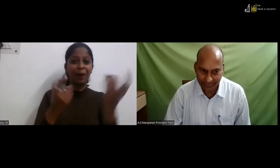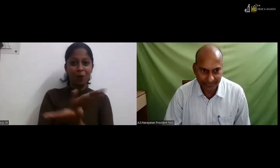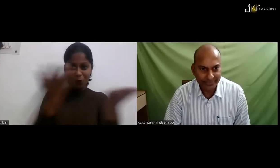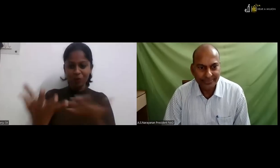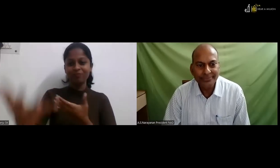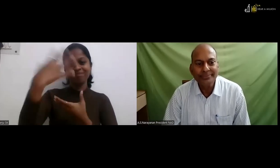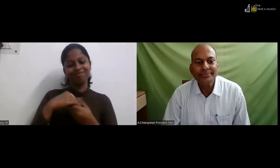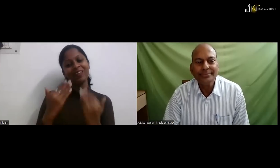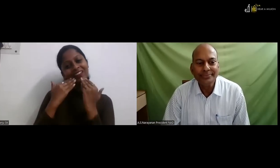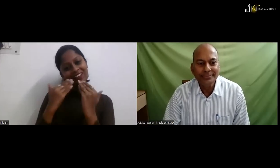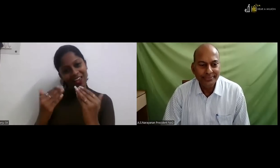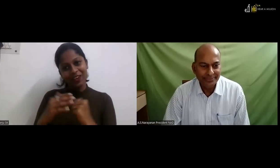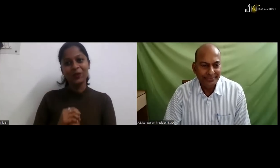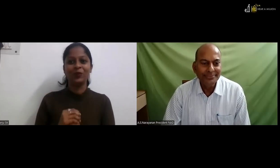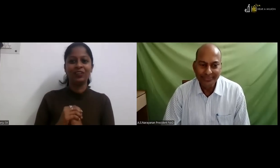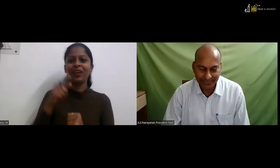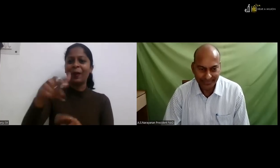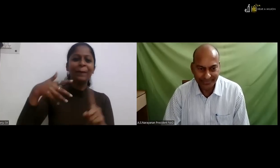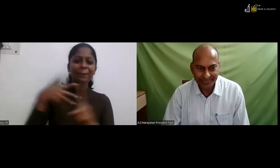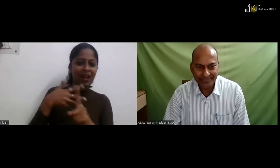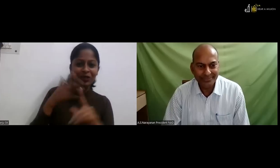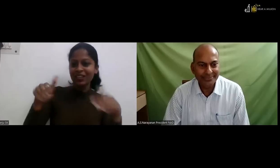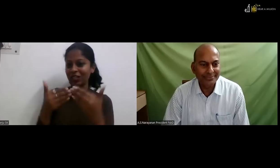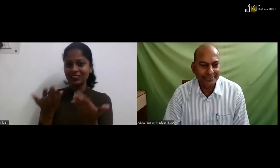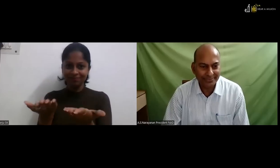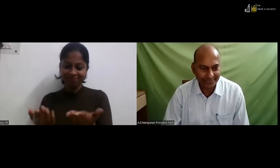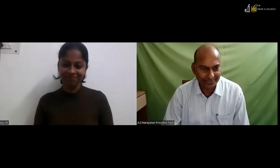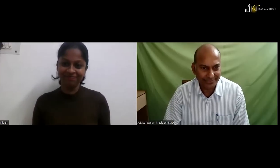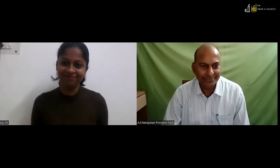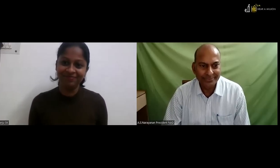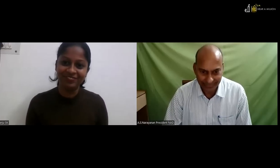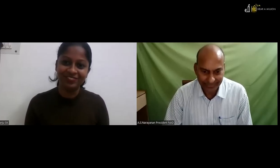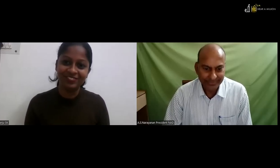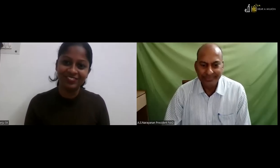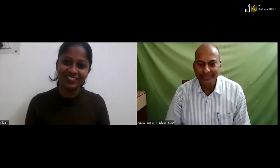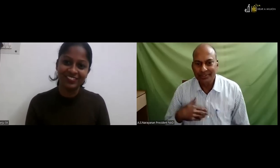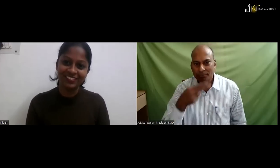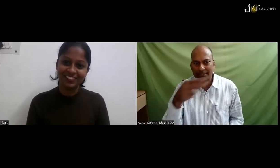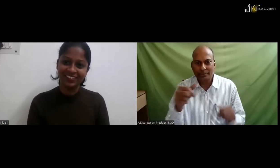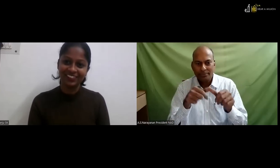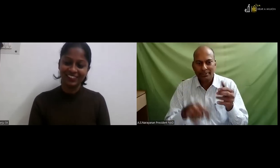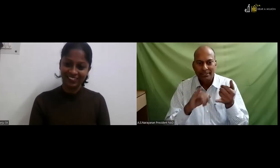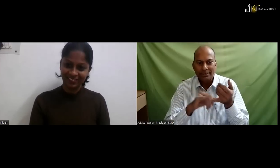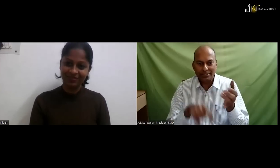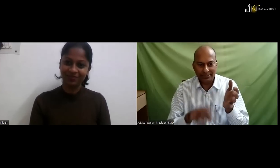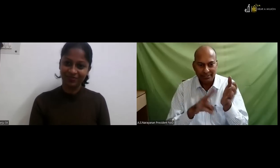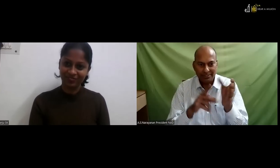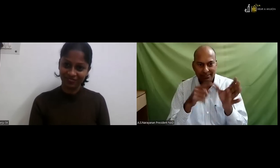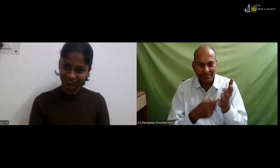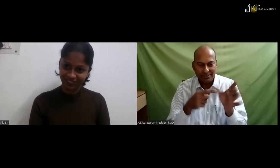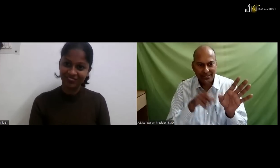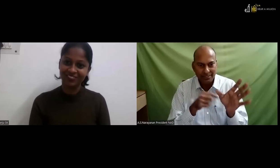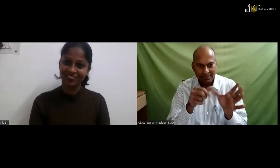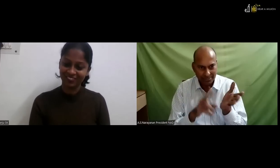here together? So, everyone who are here for the meeting, I'm really grateful. But could you please introduce